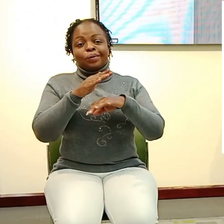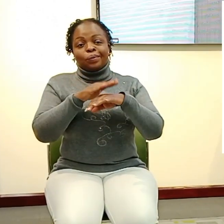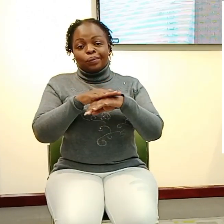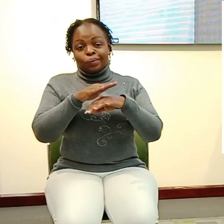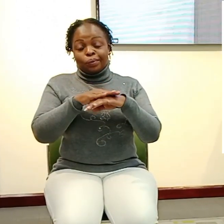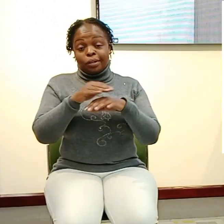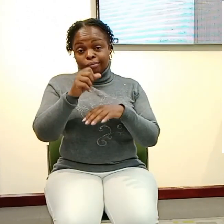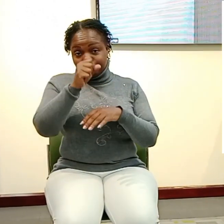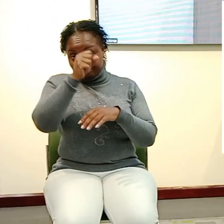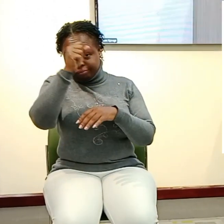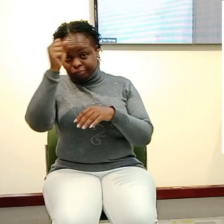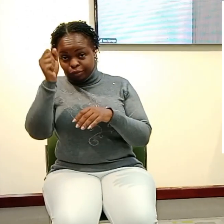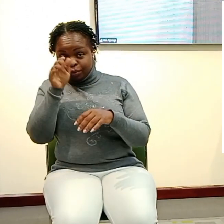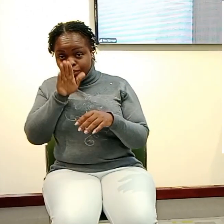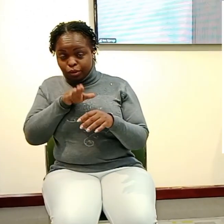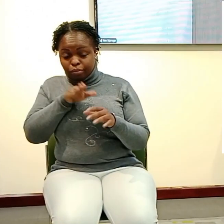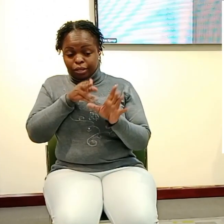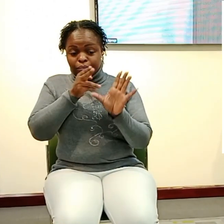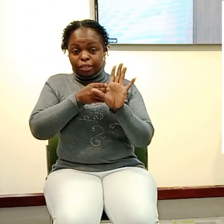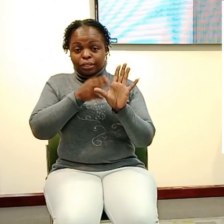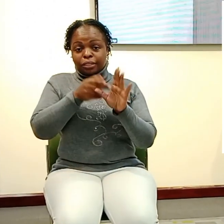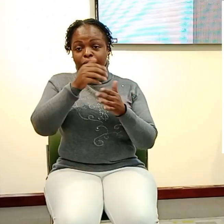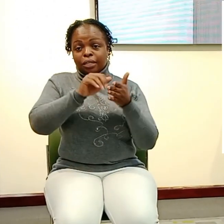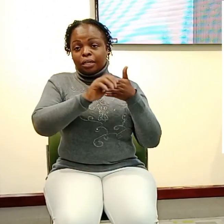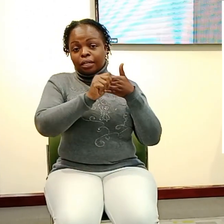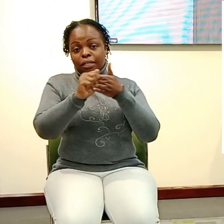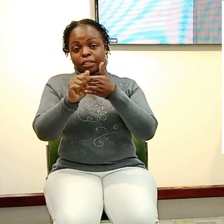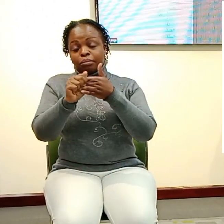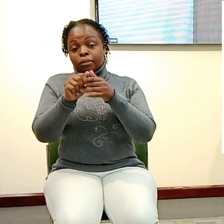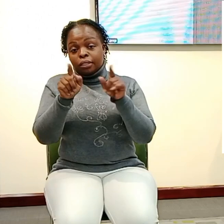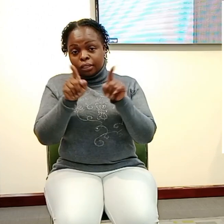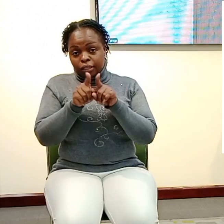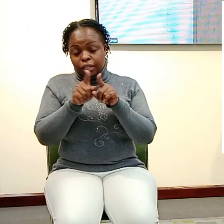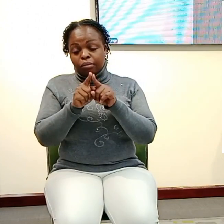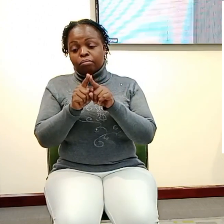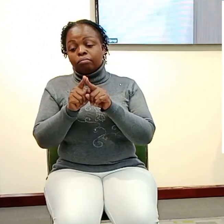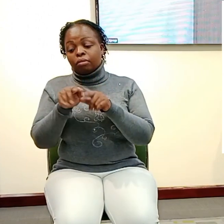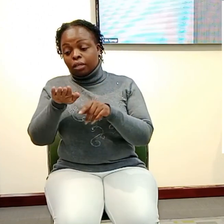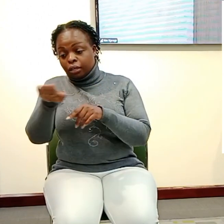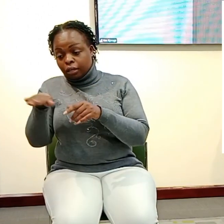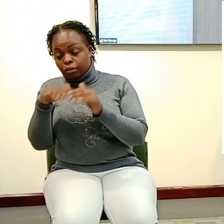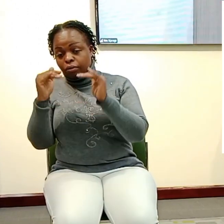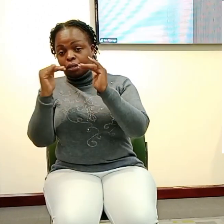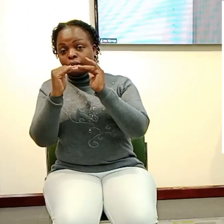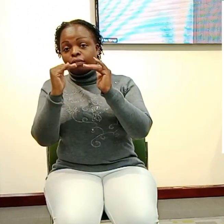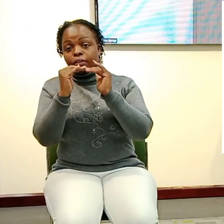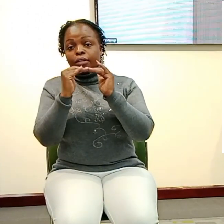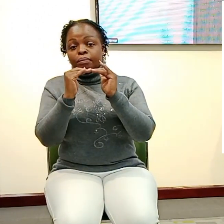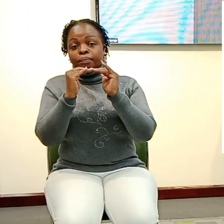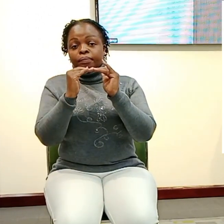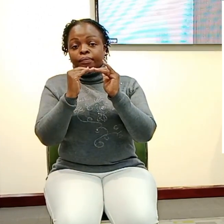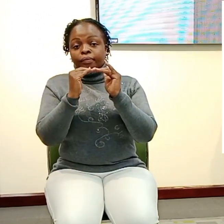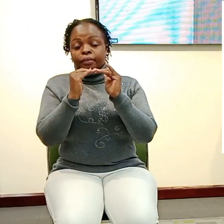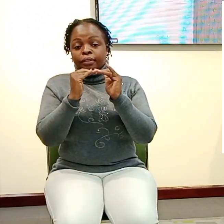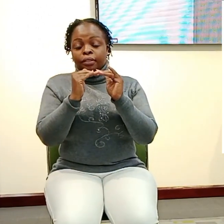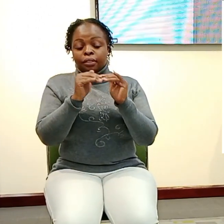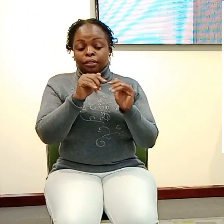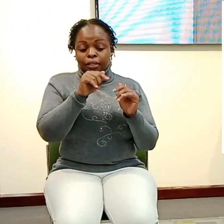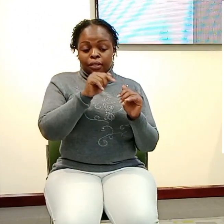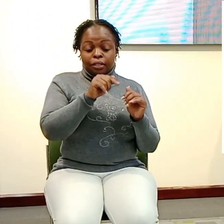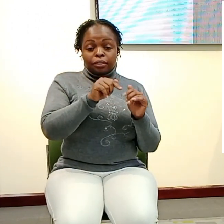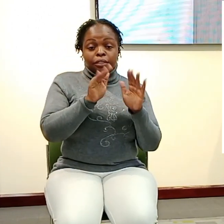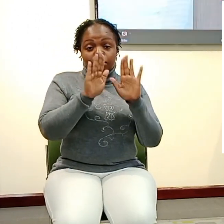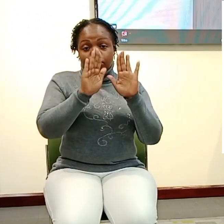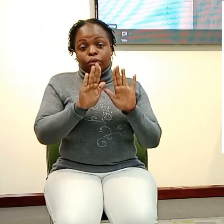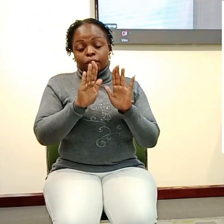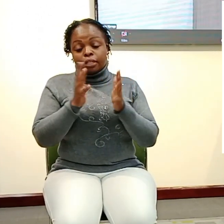awakening of women's participation in leadership, especially at the grassroots level. This movement is vital as it